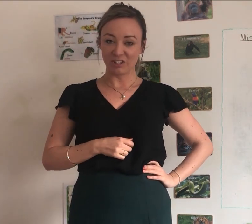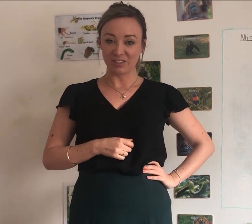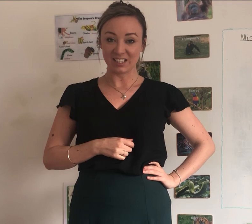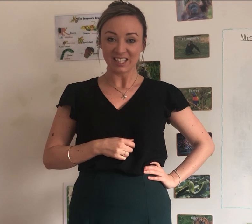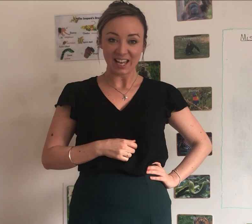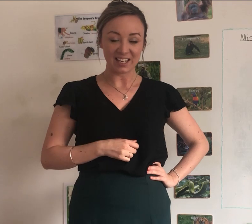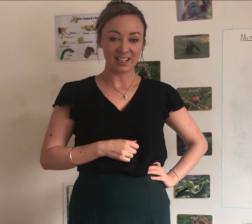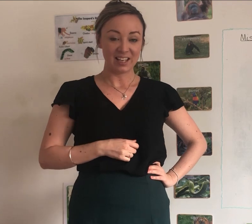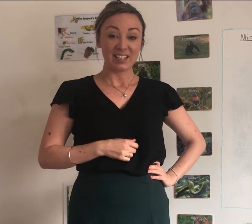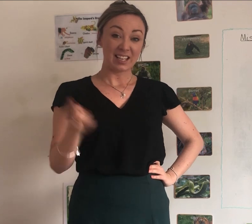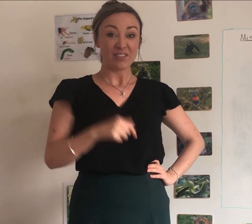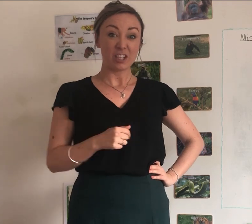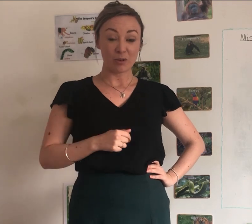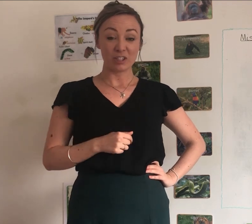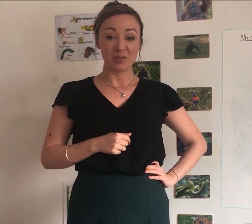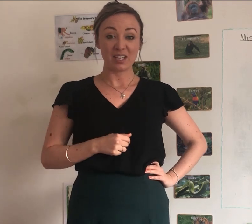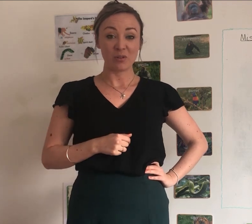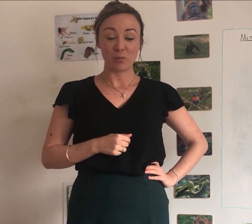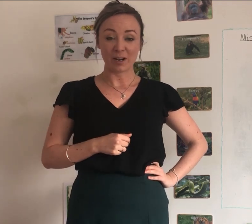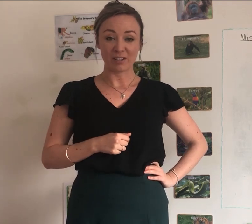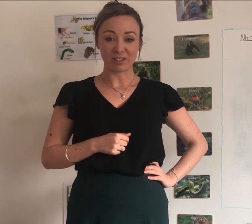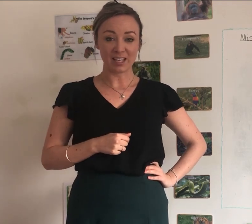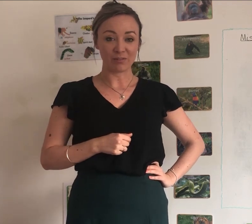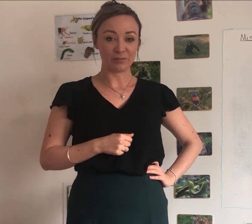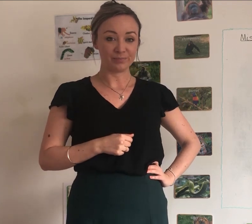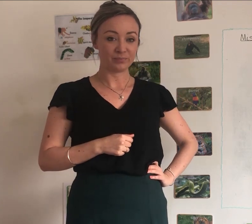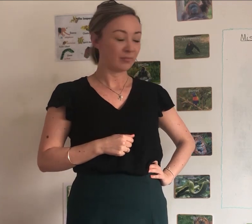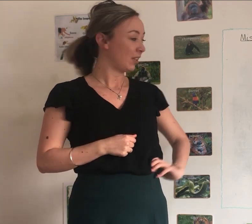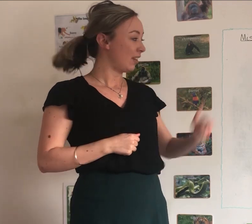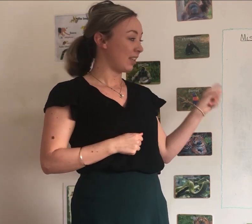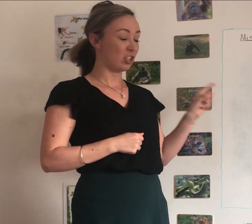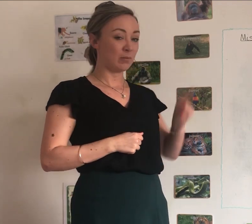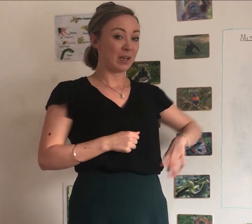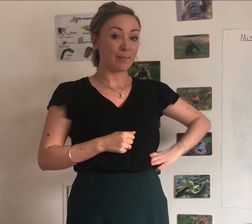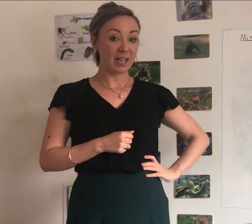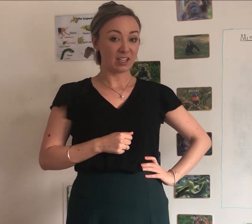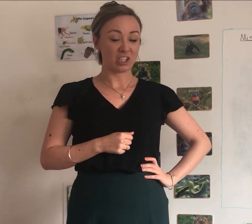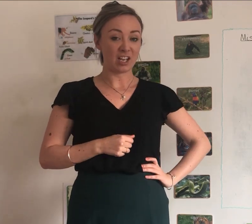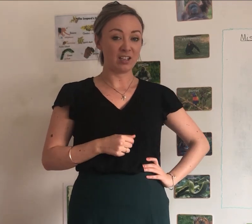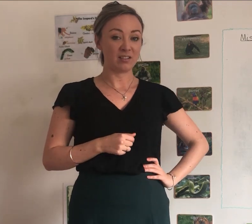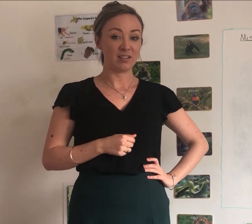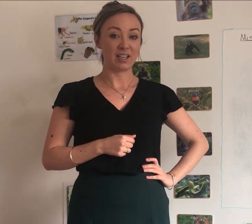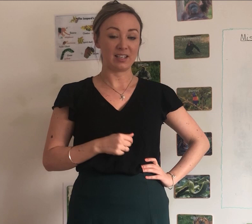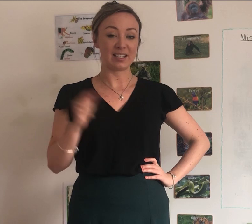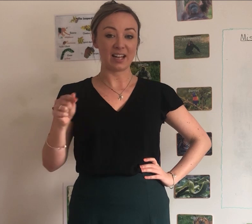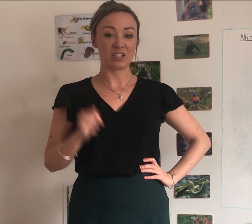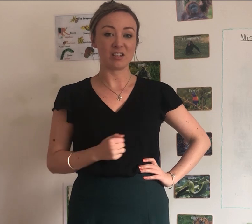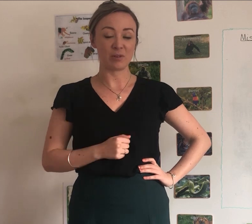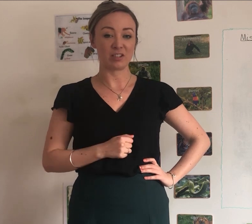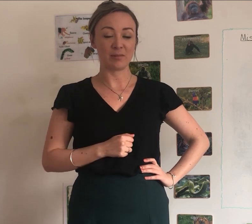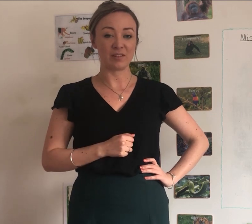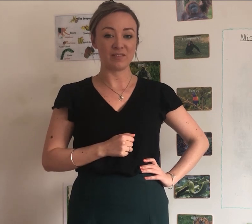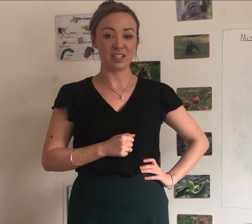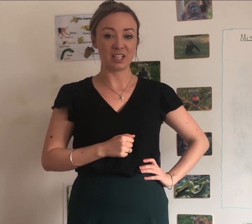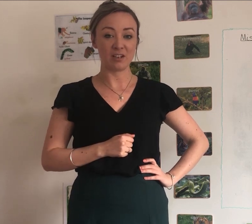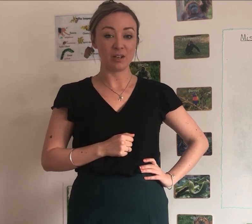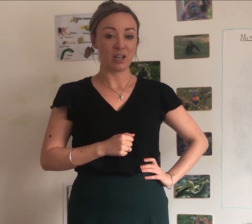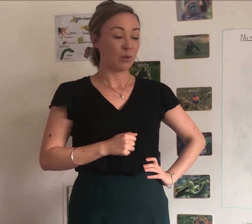do today is have a go at doing it all by yourself. There should be a picture attached to the bottom of the video where